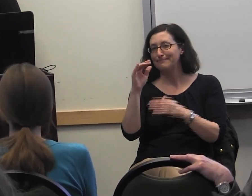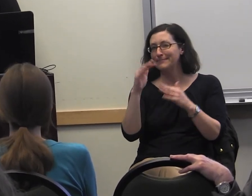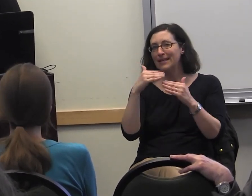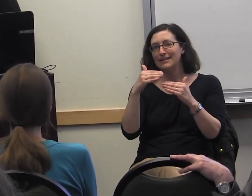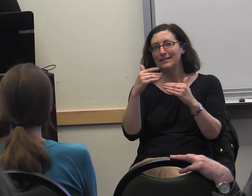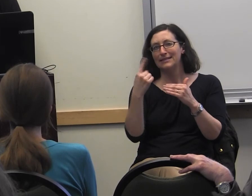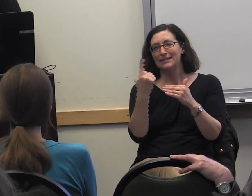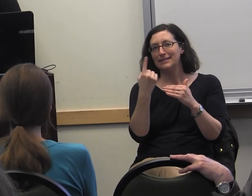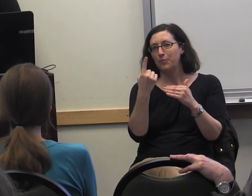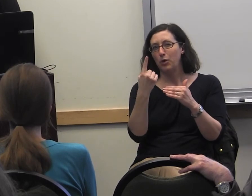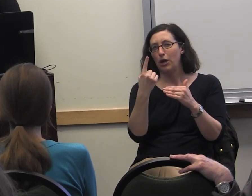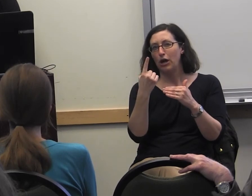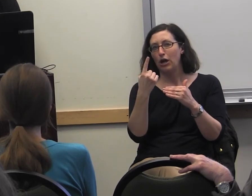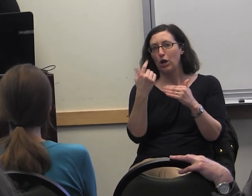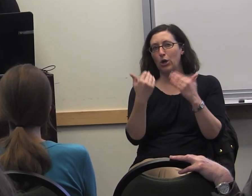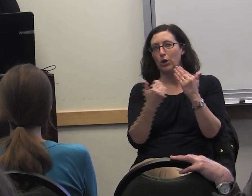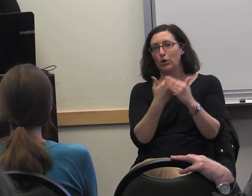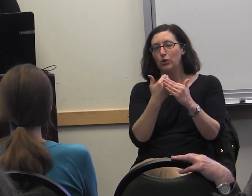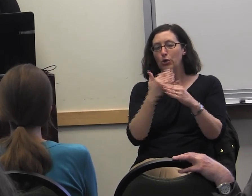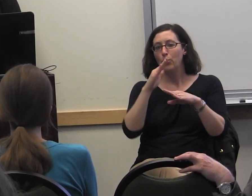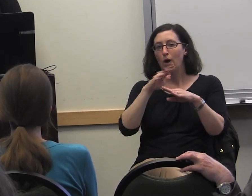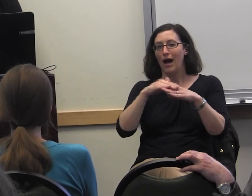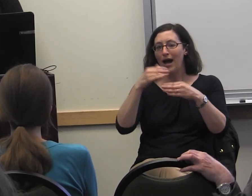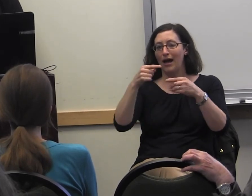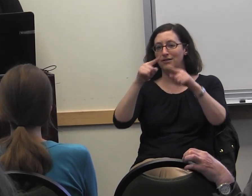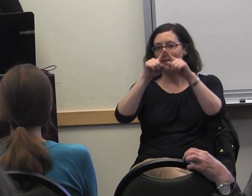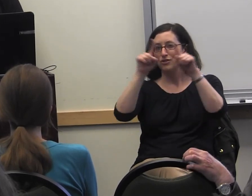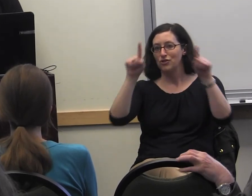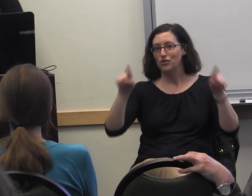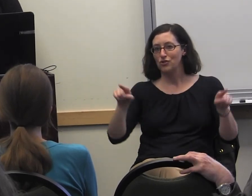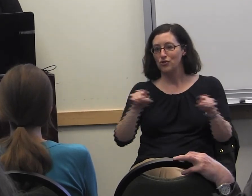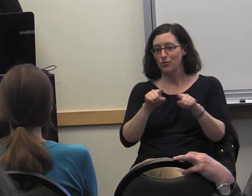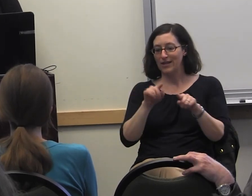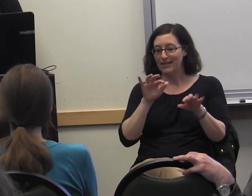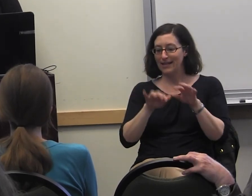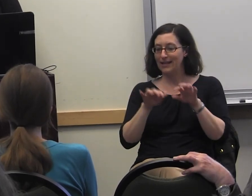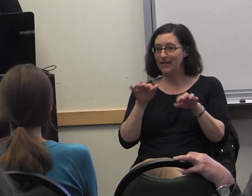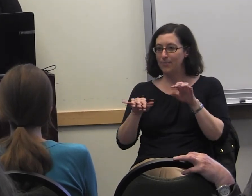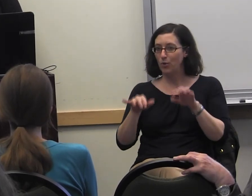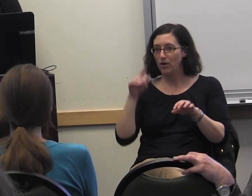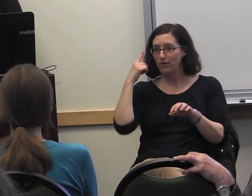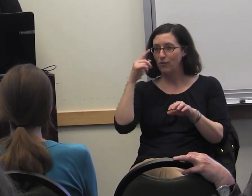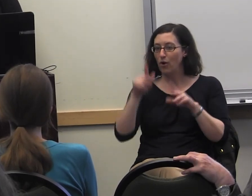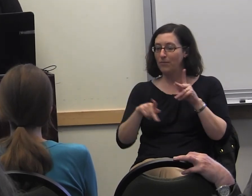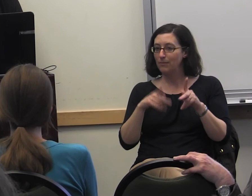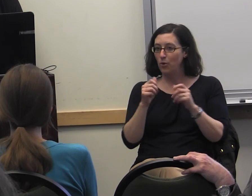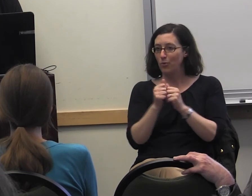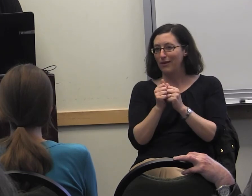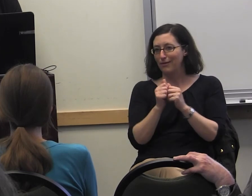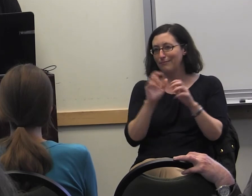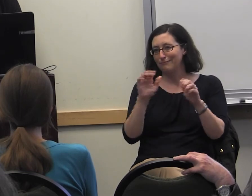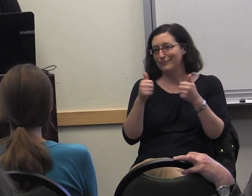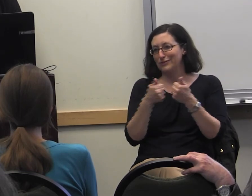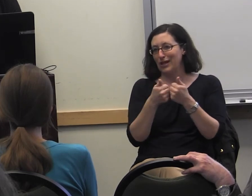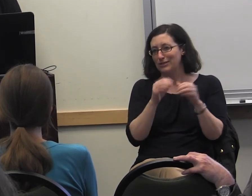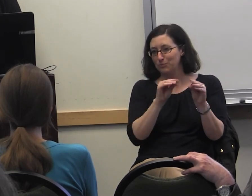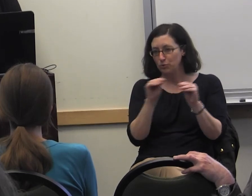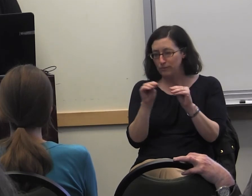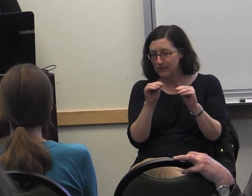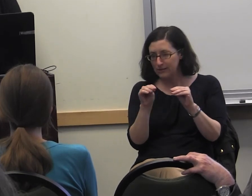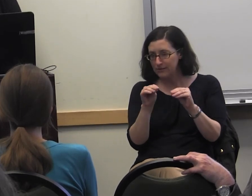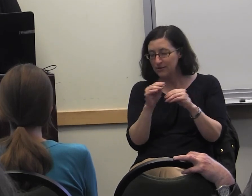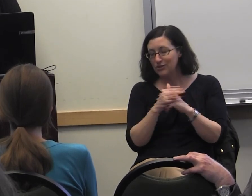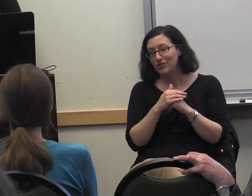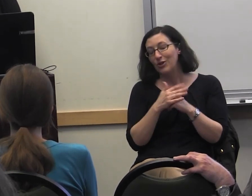there we gained an on-screen keyboard, again for people that have motor impairments. So I think